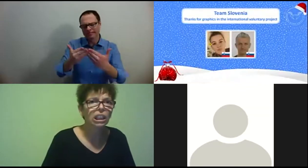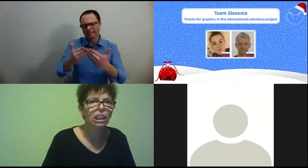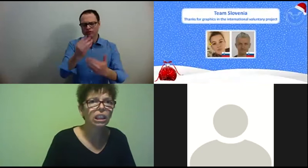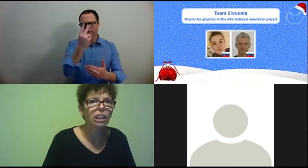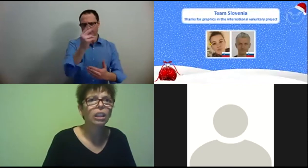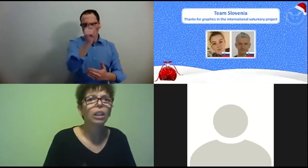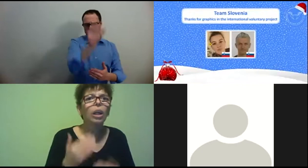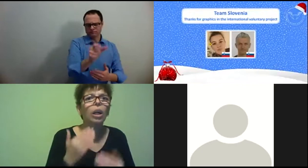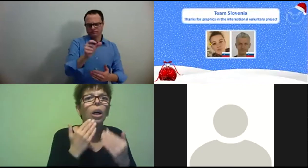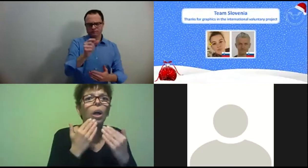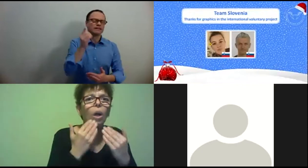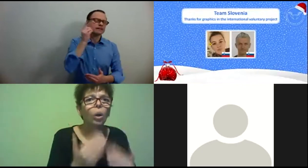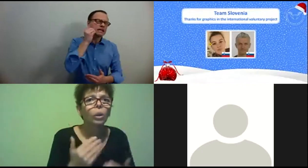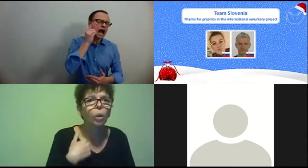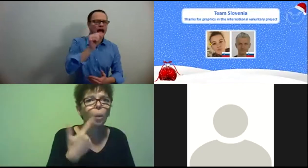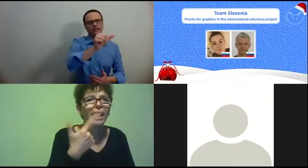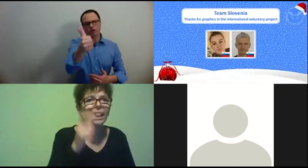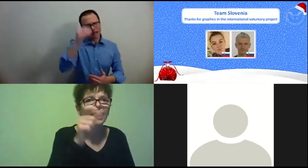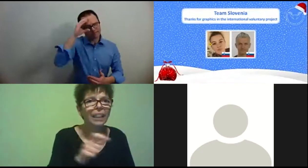Our next guest,